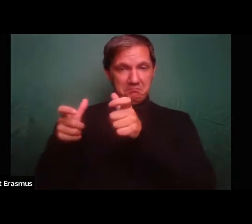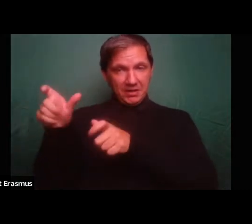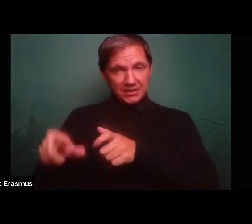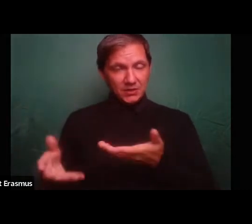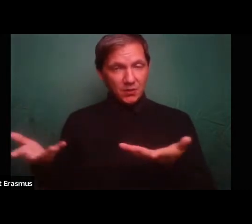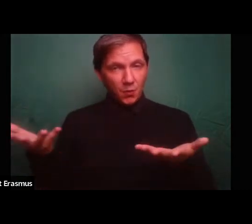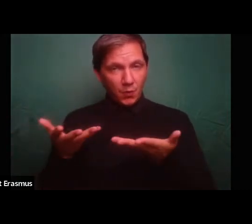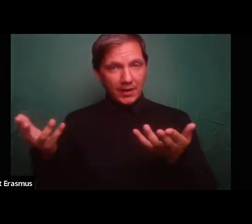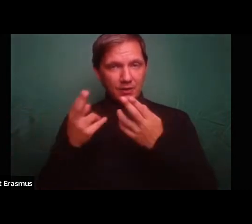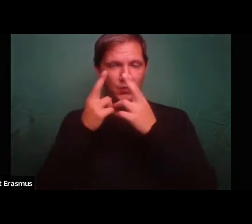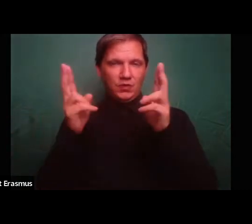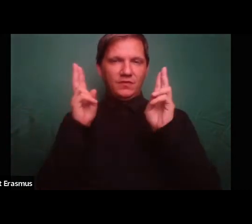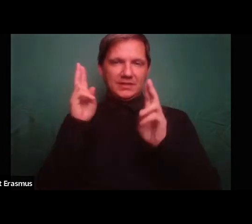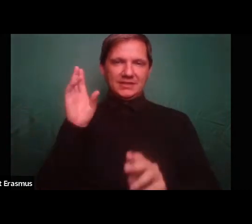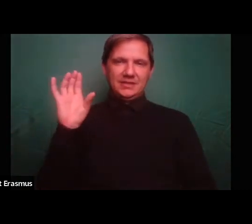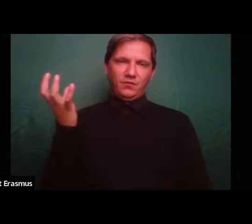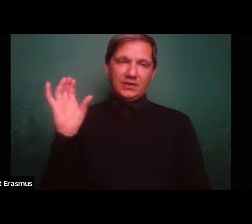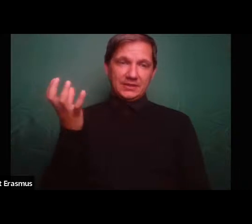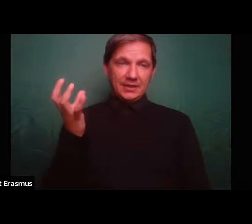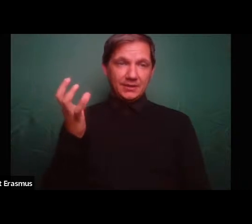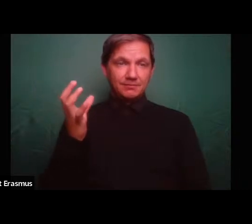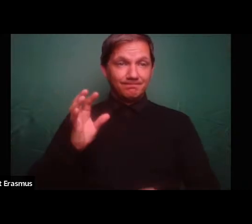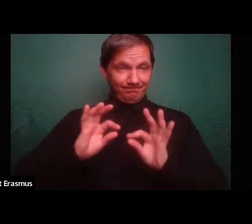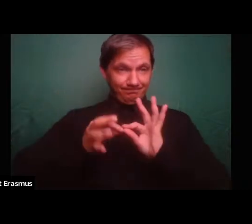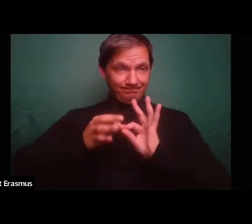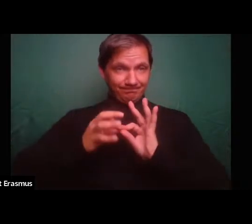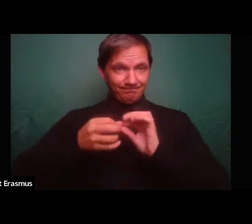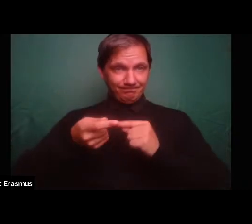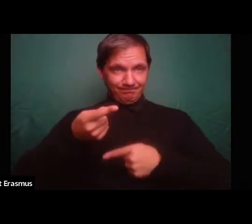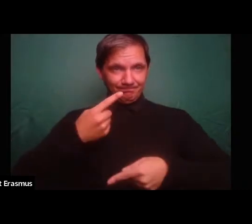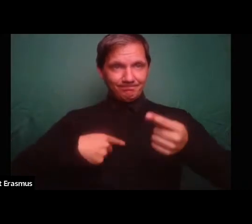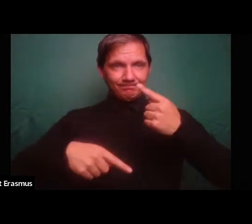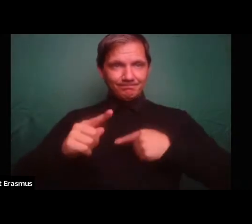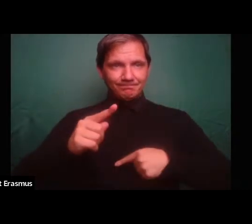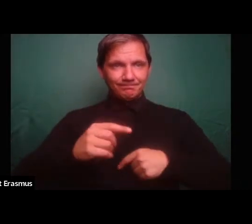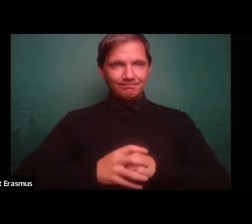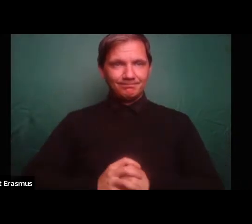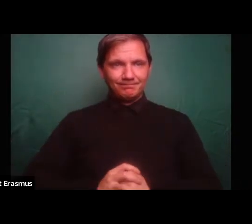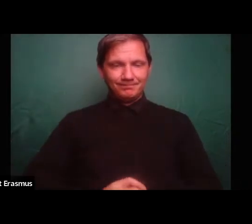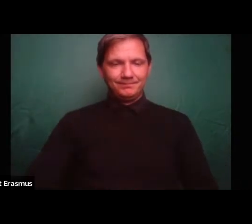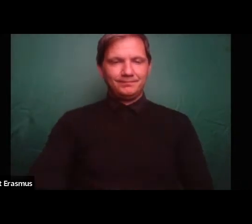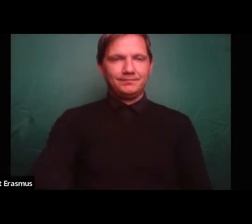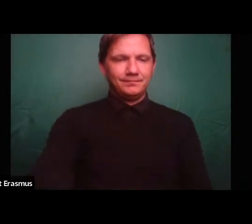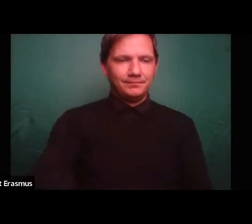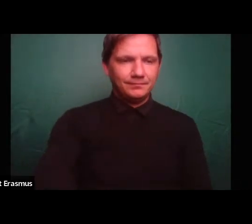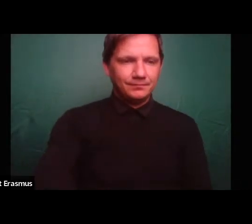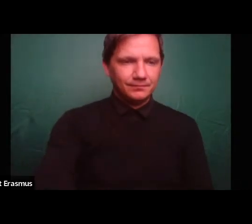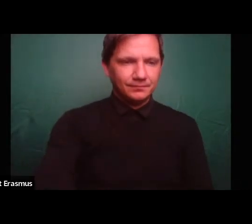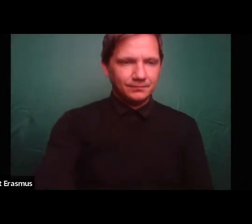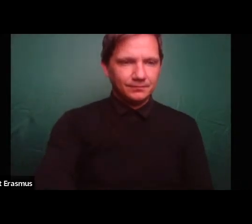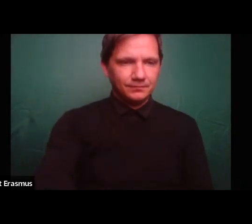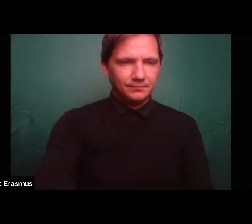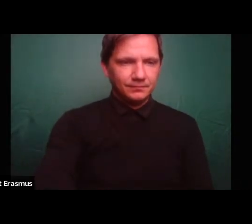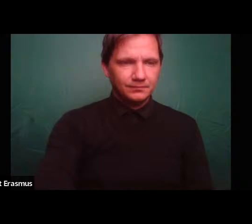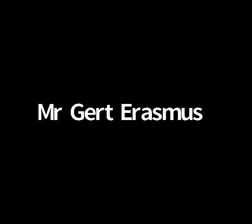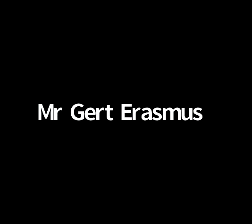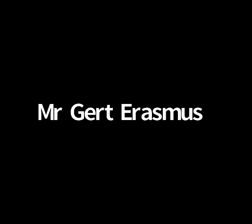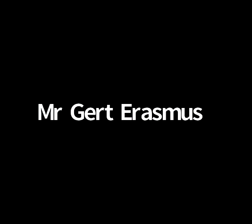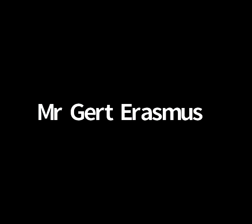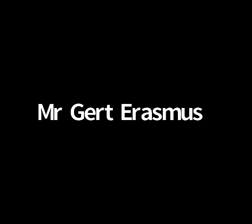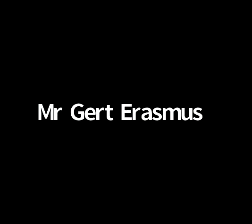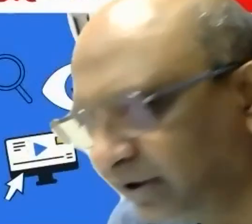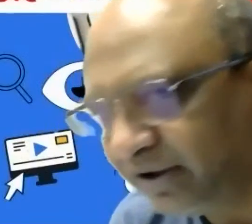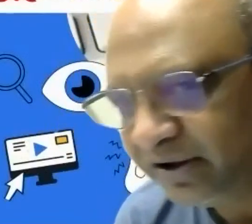State. As a child of deaf adults, Mrs. Merenda follows her passion